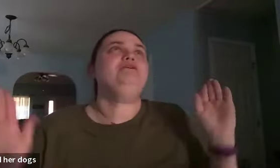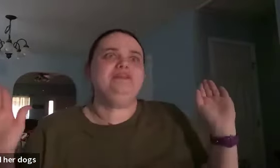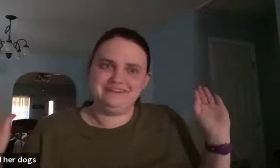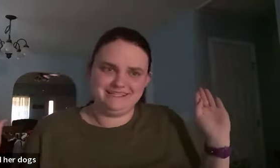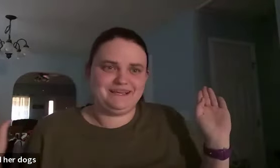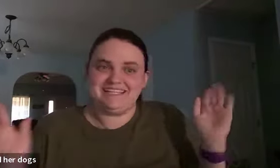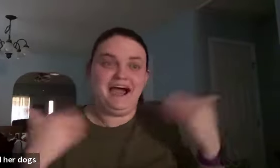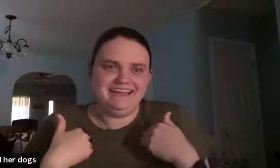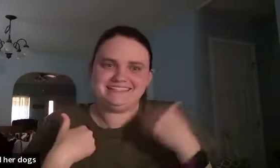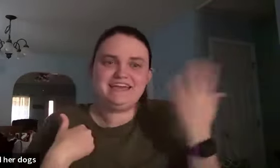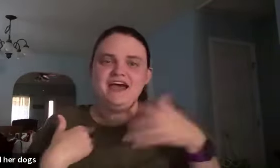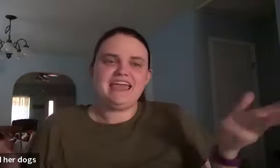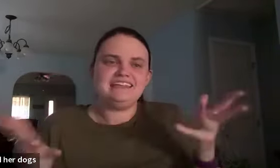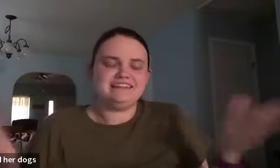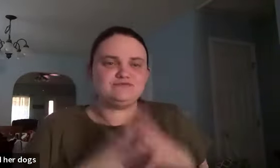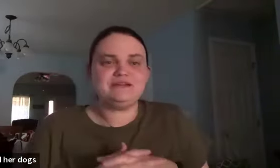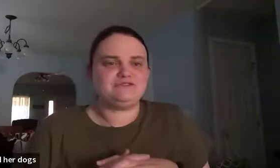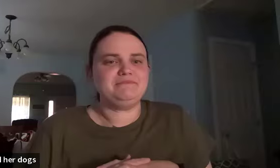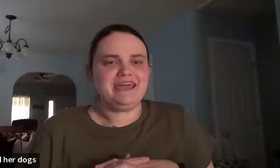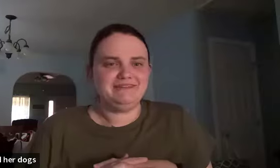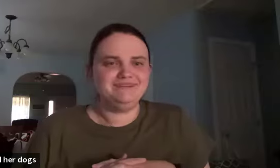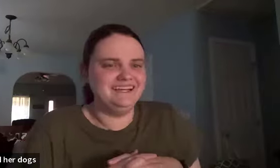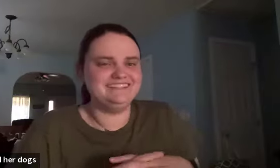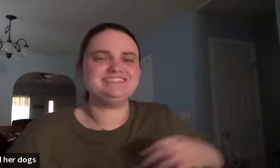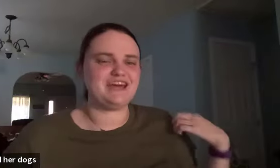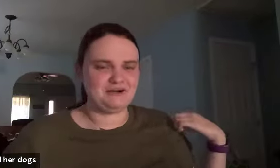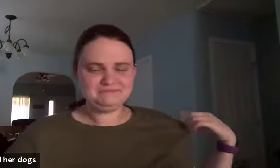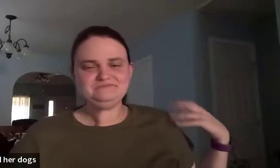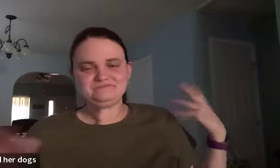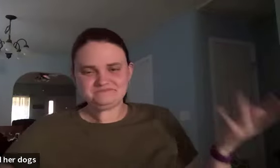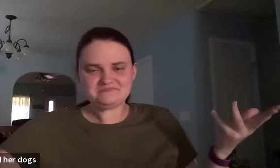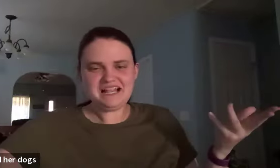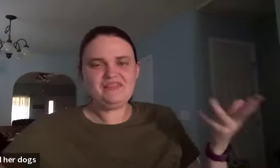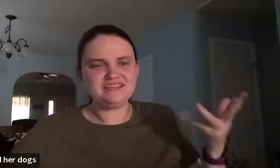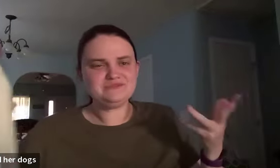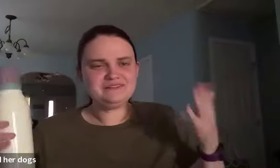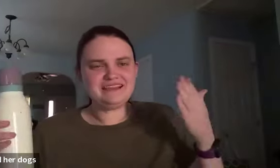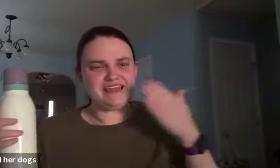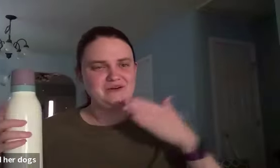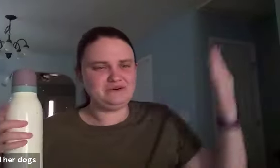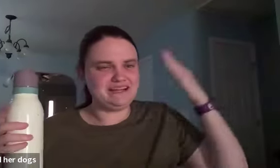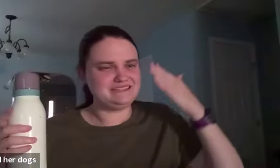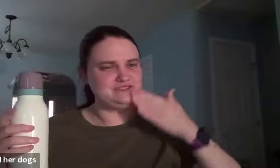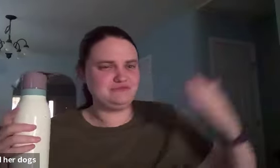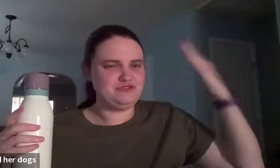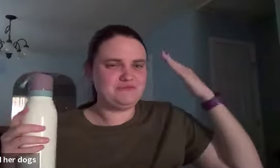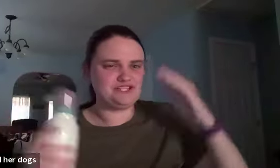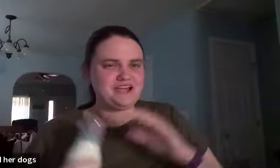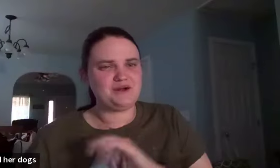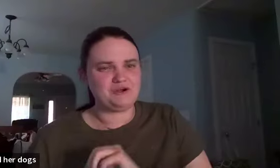oh, thank goodness, because it lives rent free in my head. So that's where like that cool, nice little smooth motion kind of